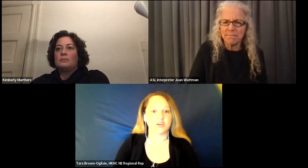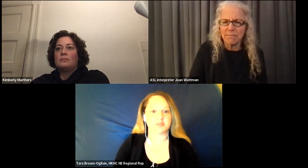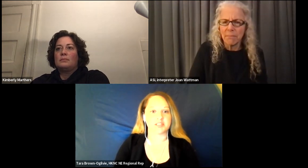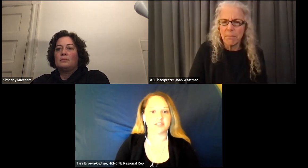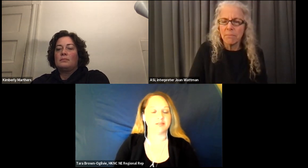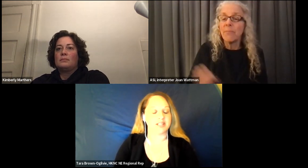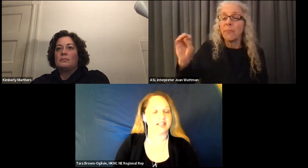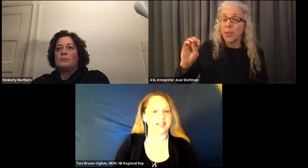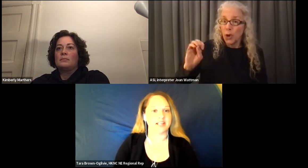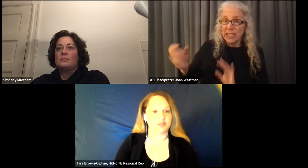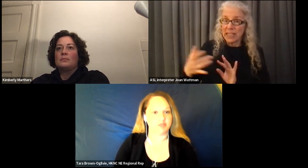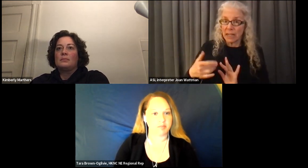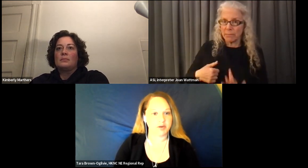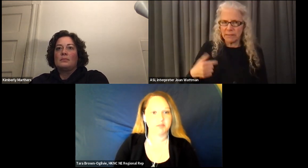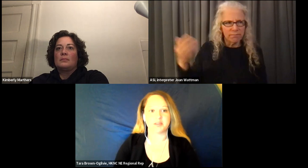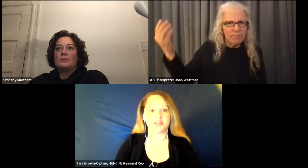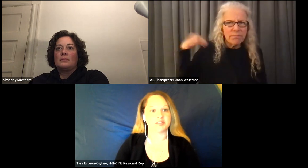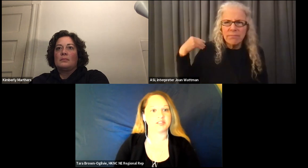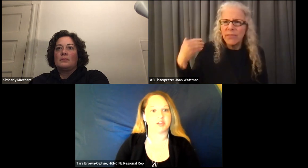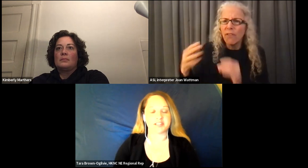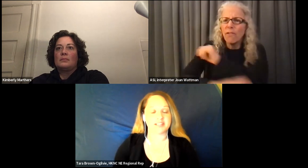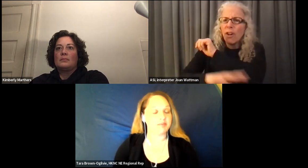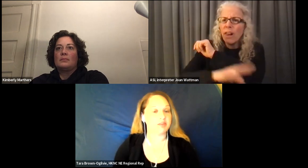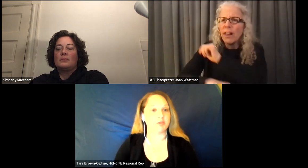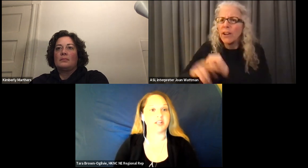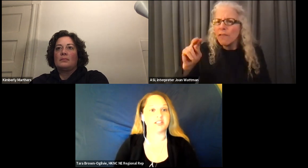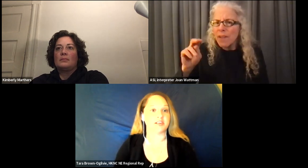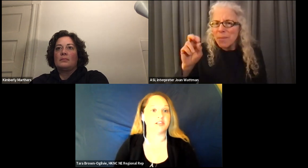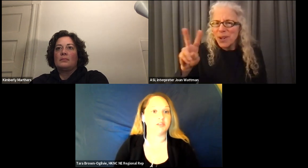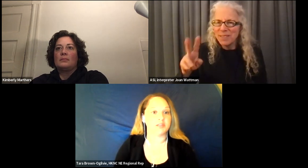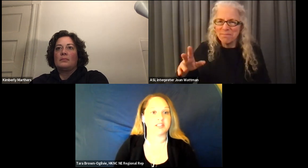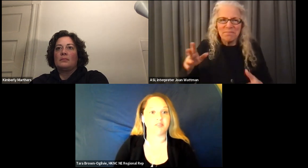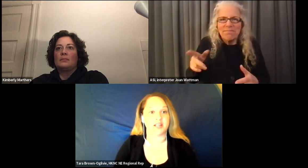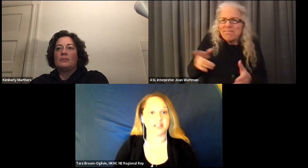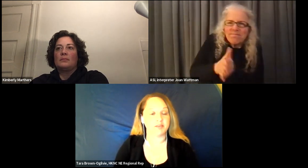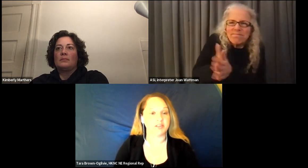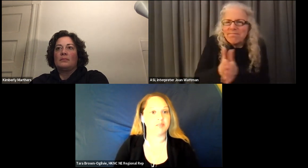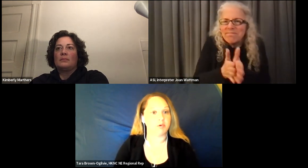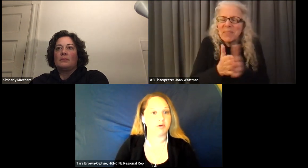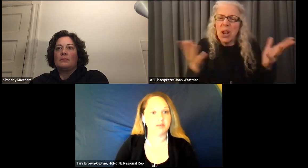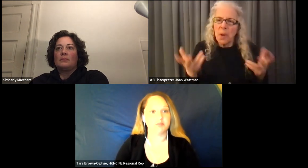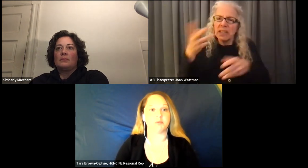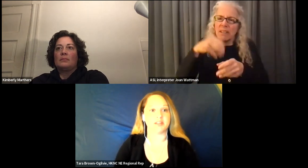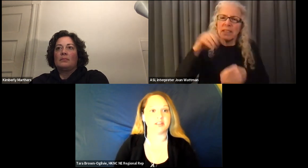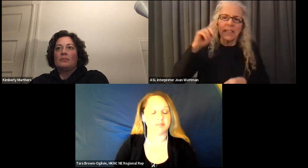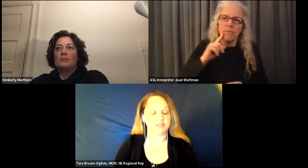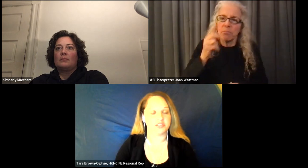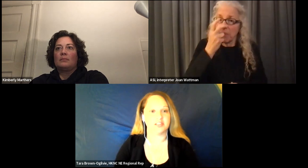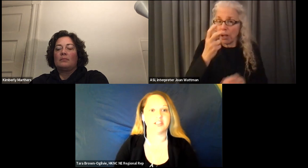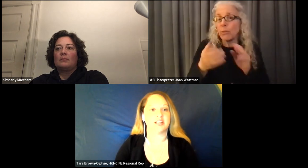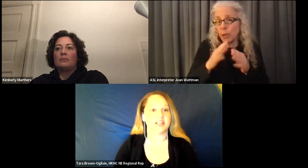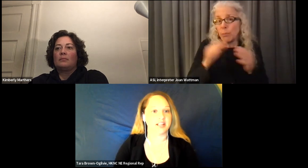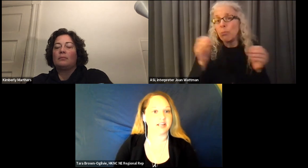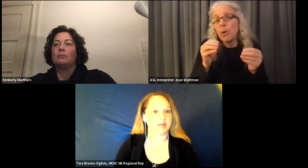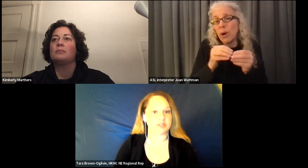And Ernest reached out to me, I think last November, with this, excitement for wanting to include the deafblind community more within the